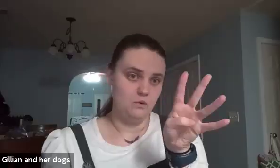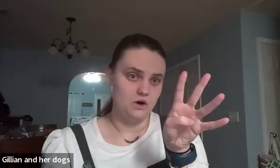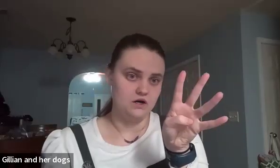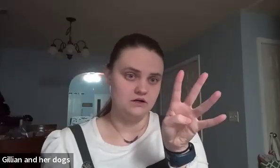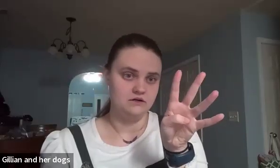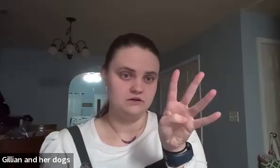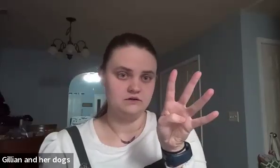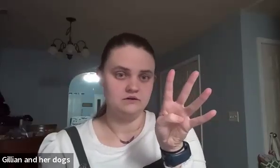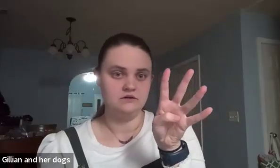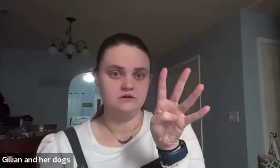34,